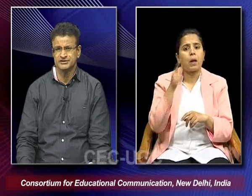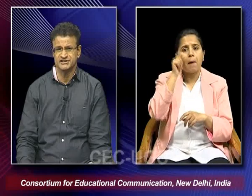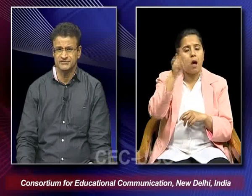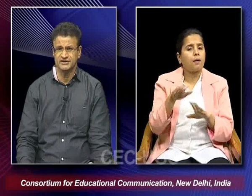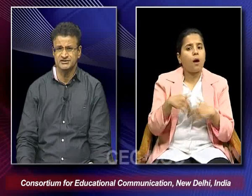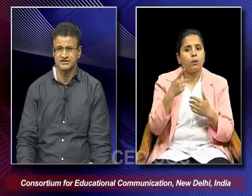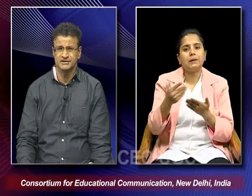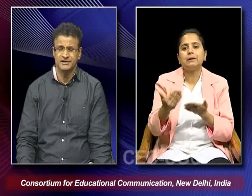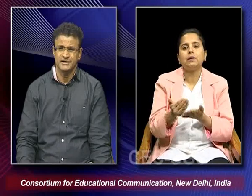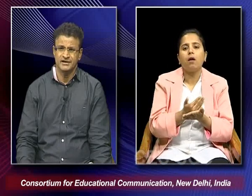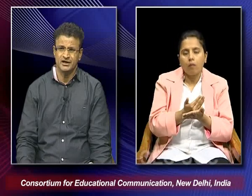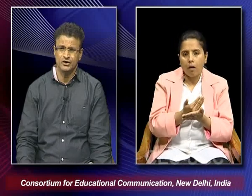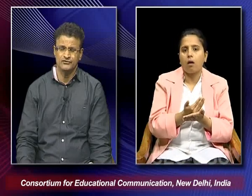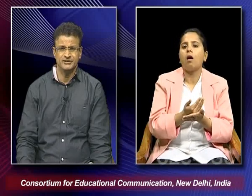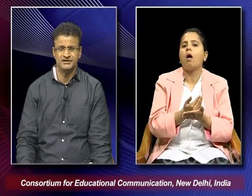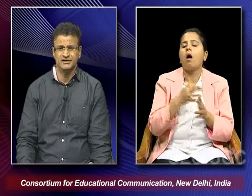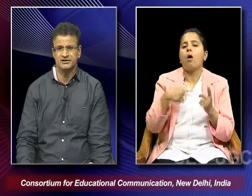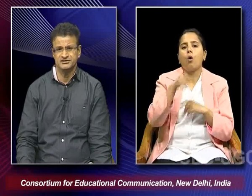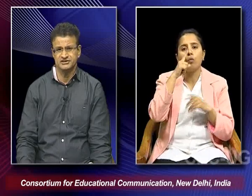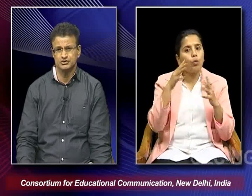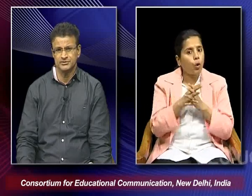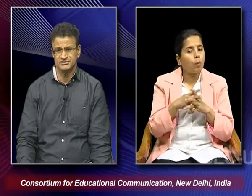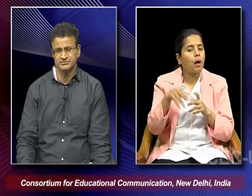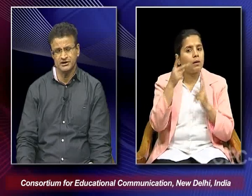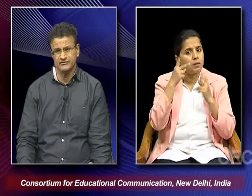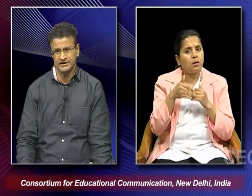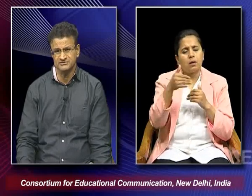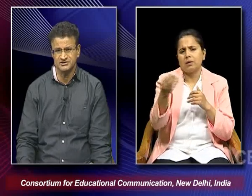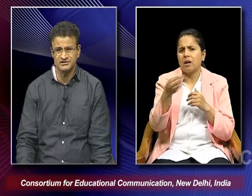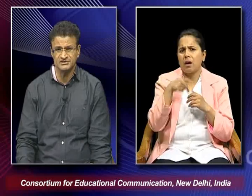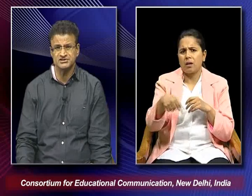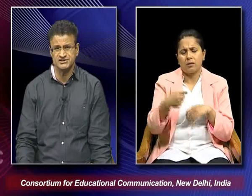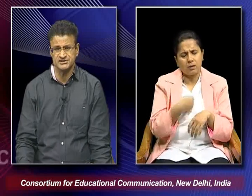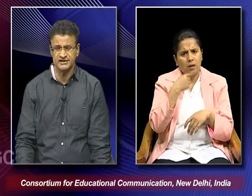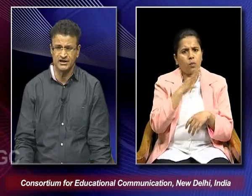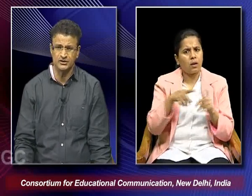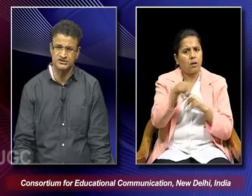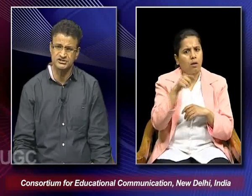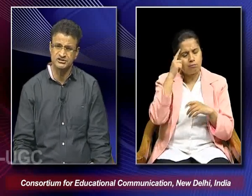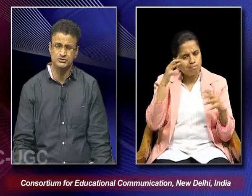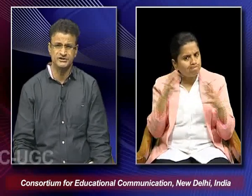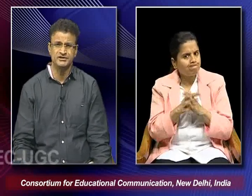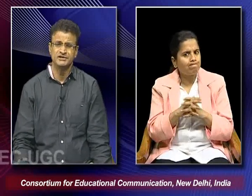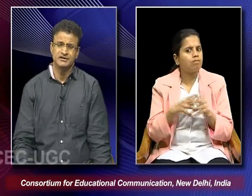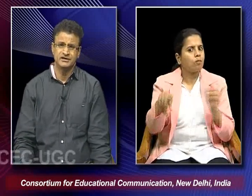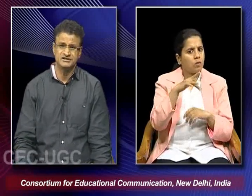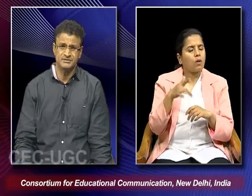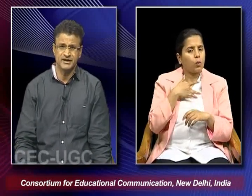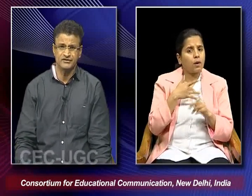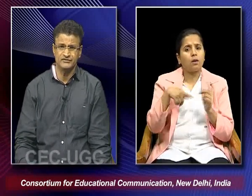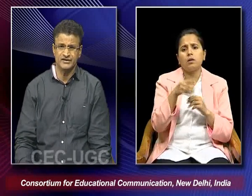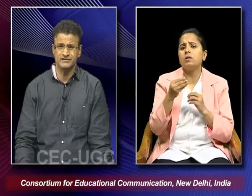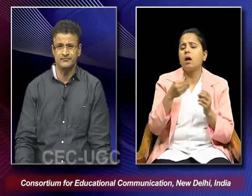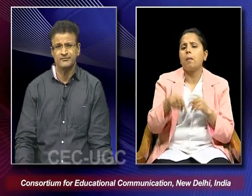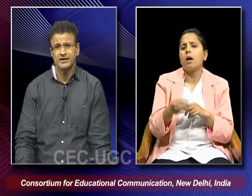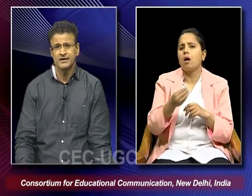to be saviors, and how women, they are seen to be some kind of a damsel in distress, and how she is seen to be some kind